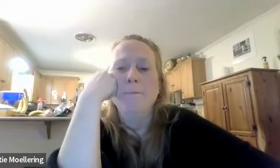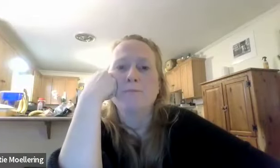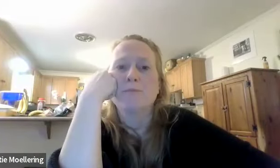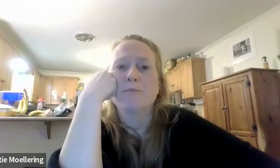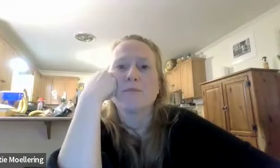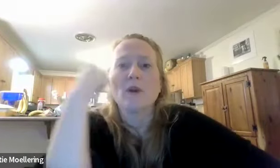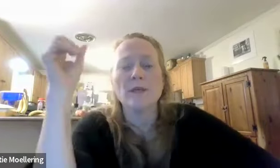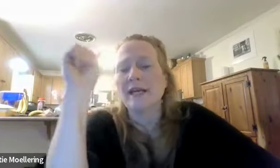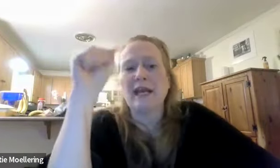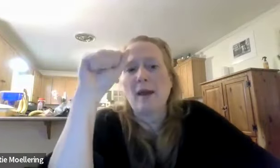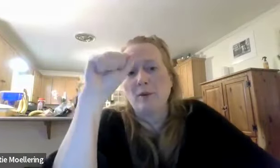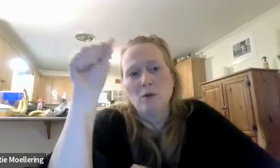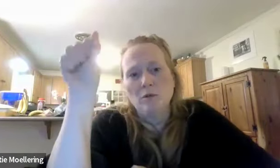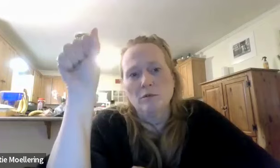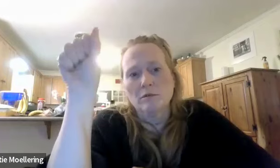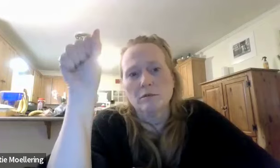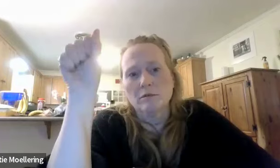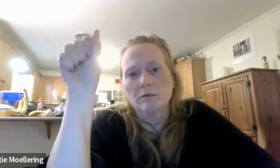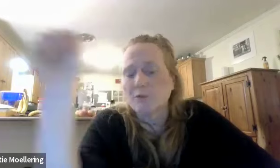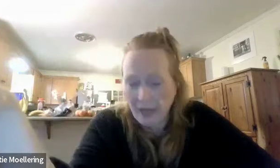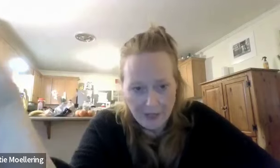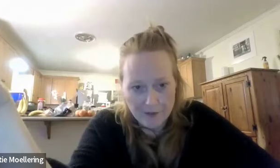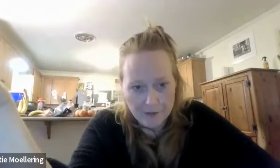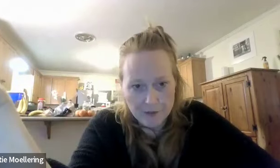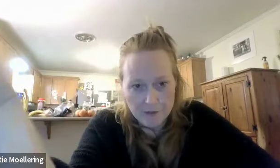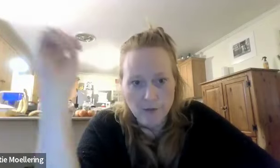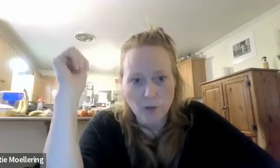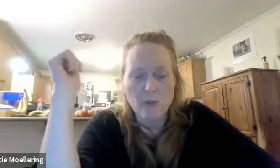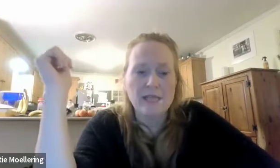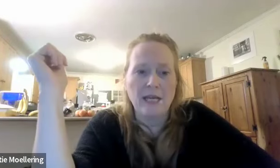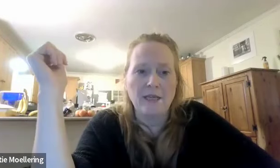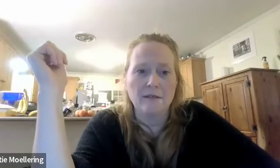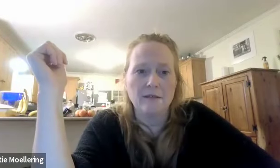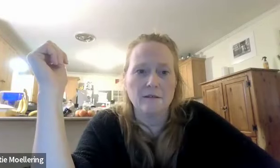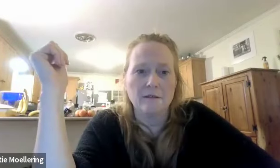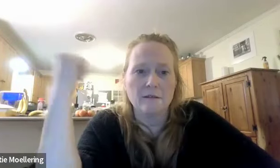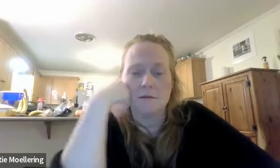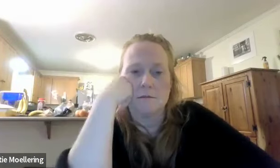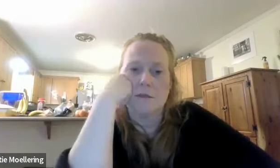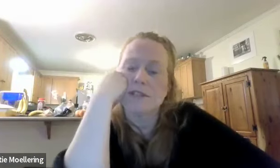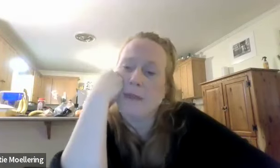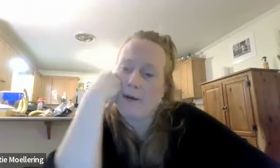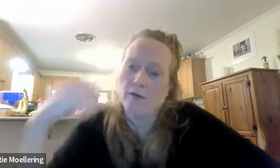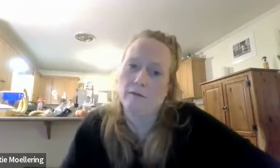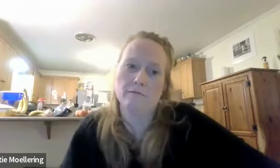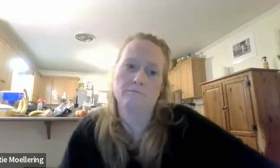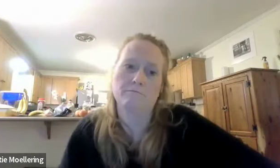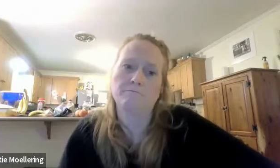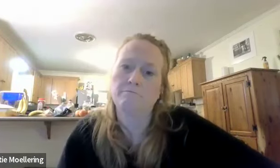are we signing apple red, or are we signing, or does it matter?